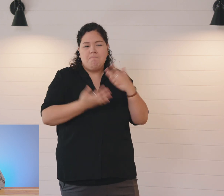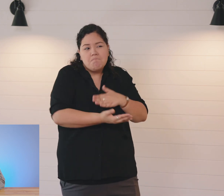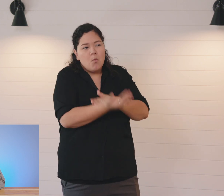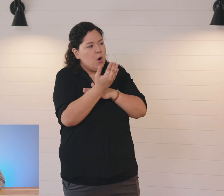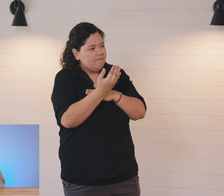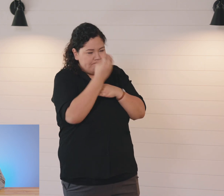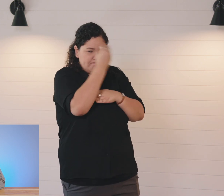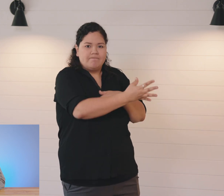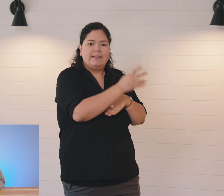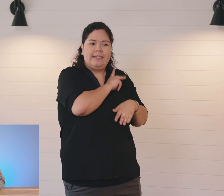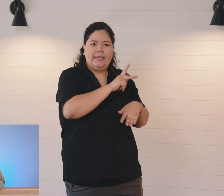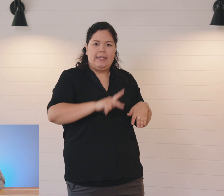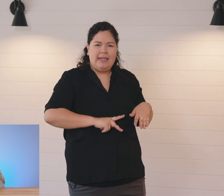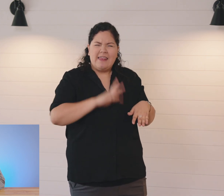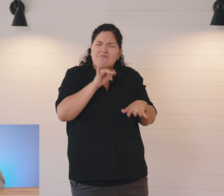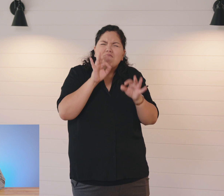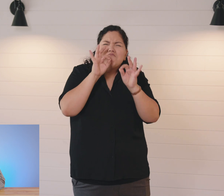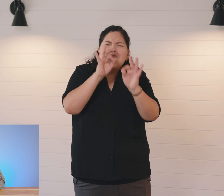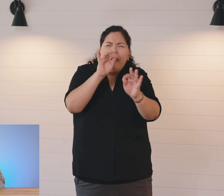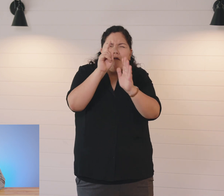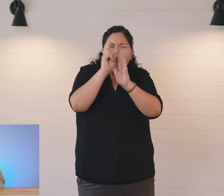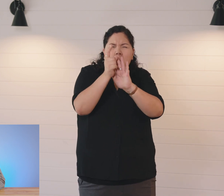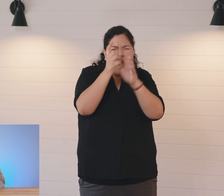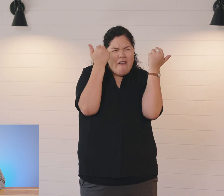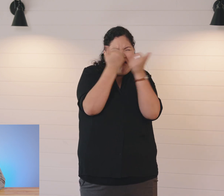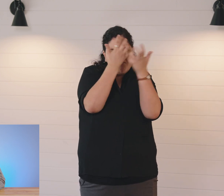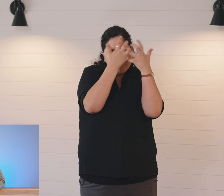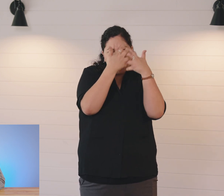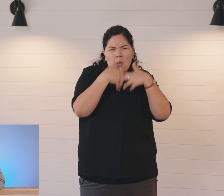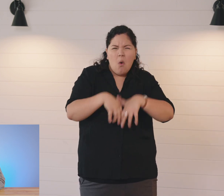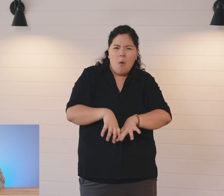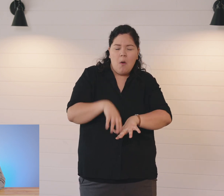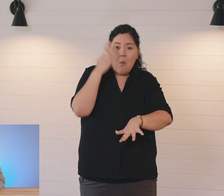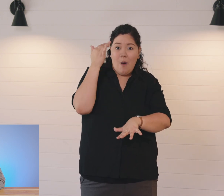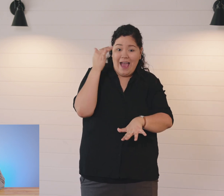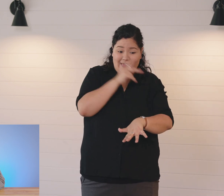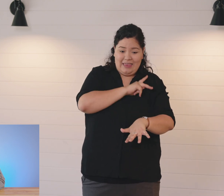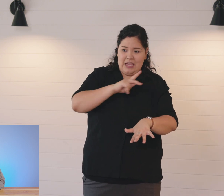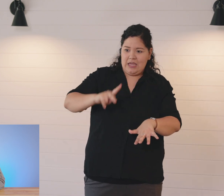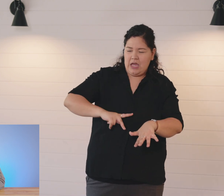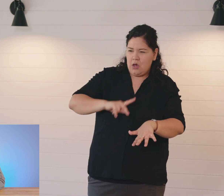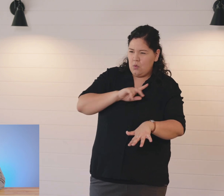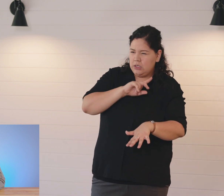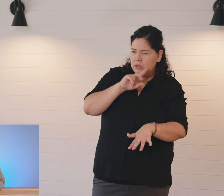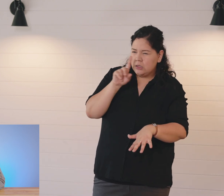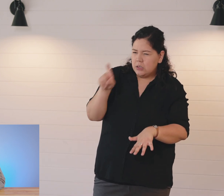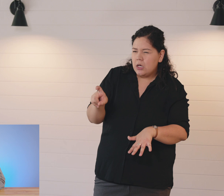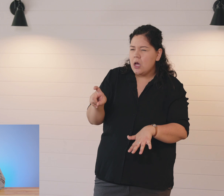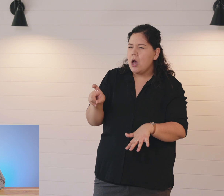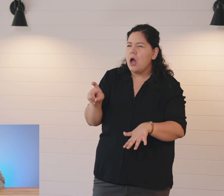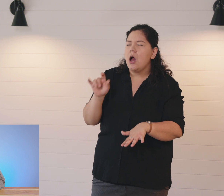happen worked out just right. When the king was asking a question in his mind, his